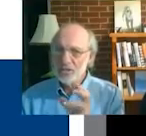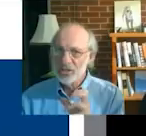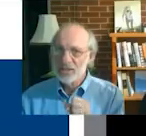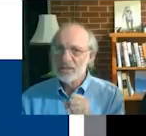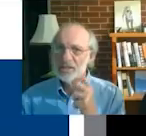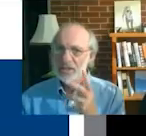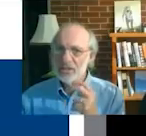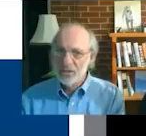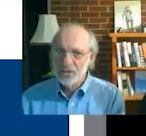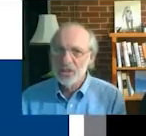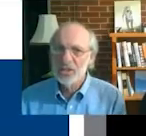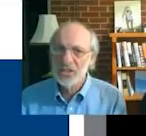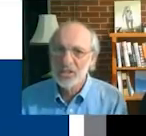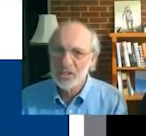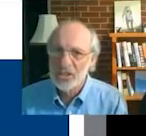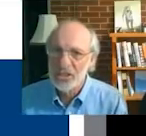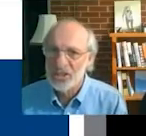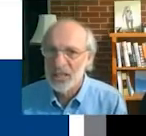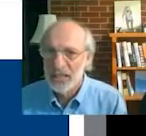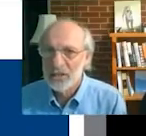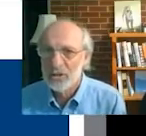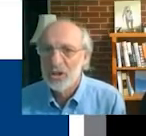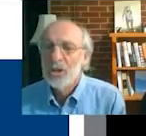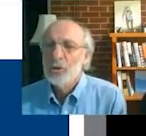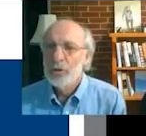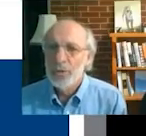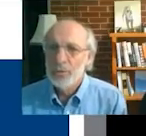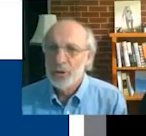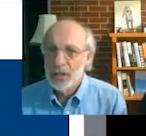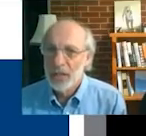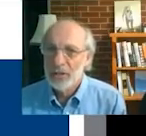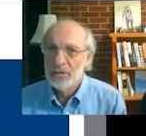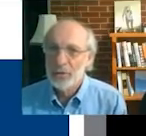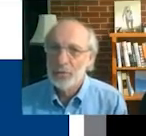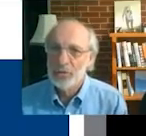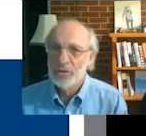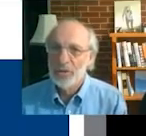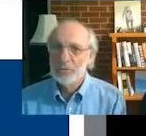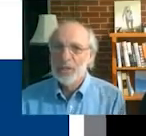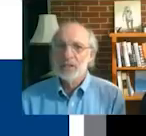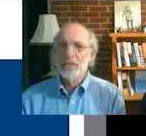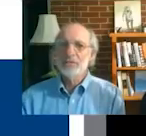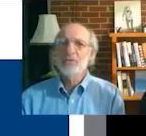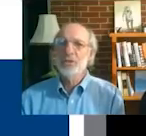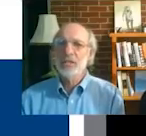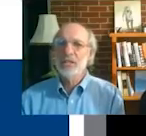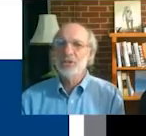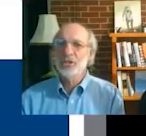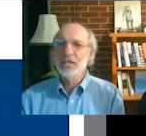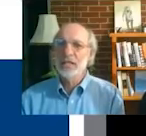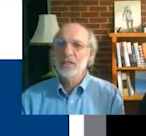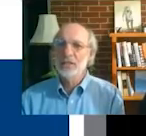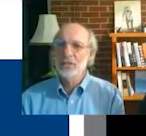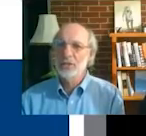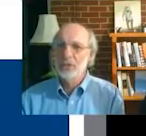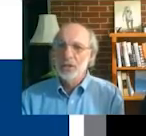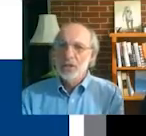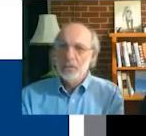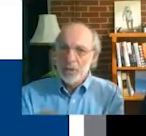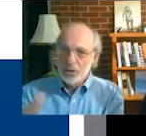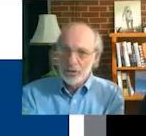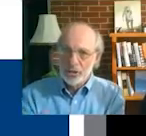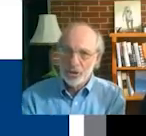the skills necessary to teach sign language. Remember that other forms of augmentative communication can